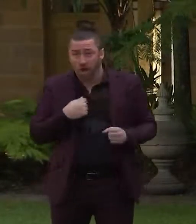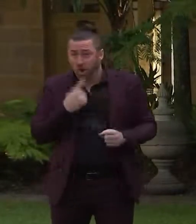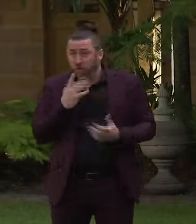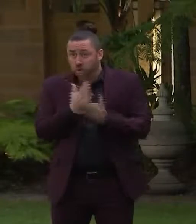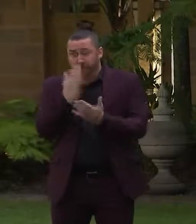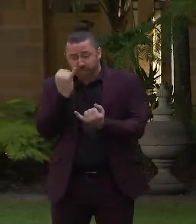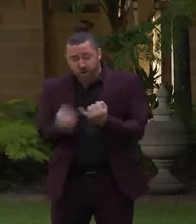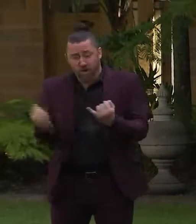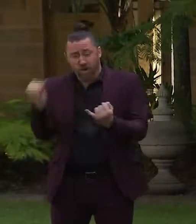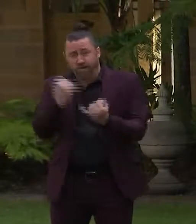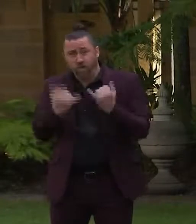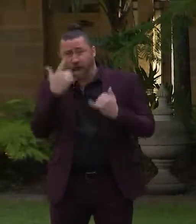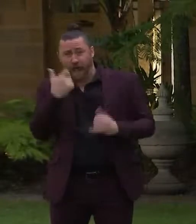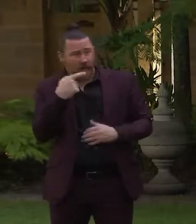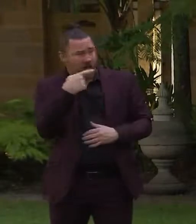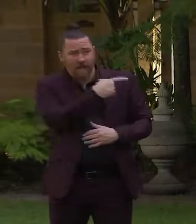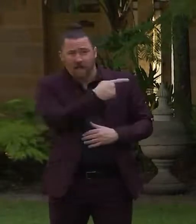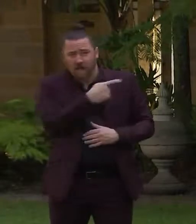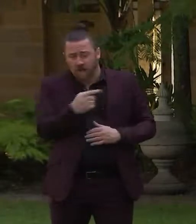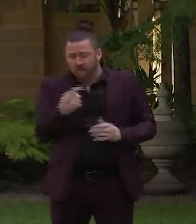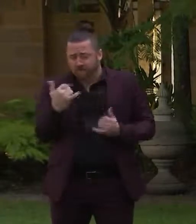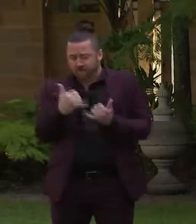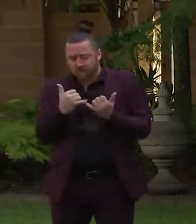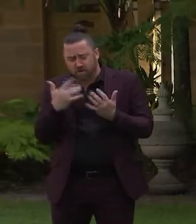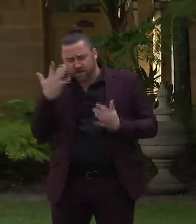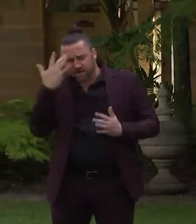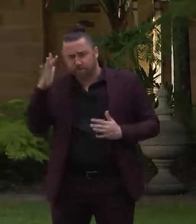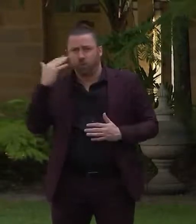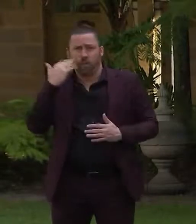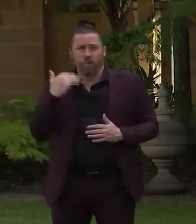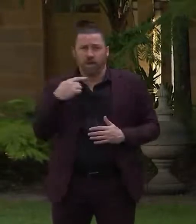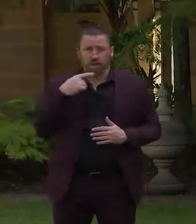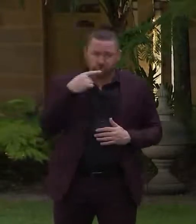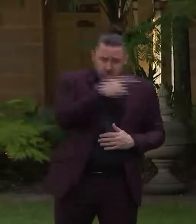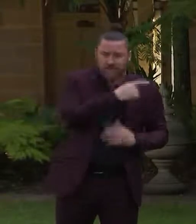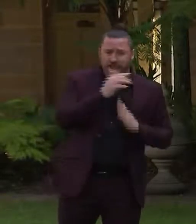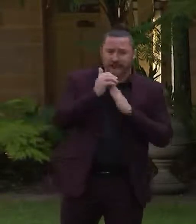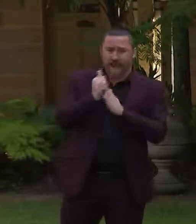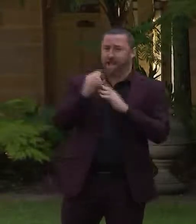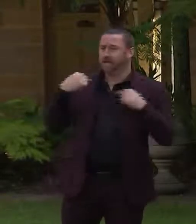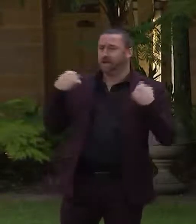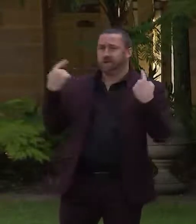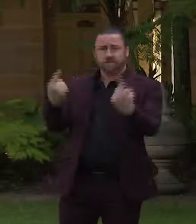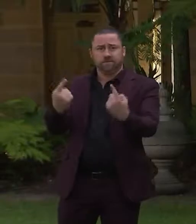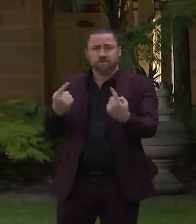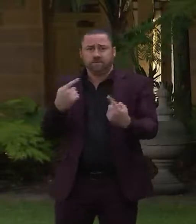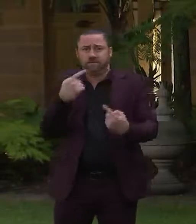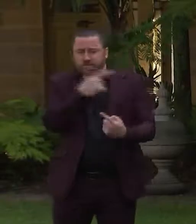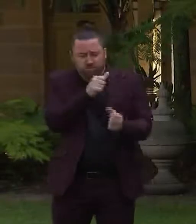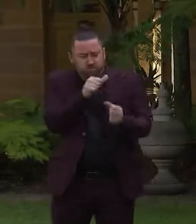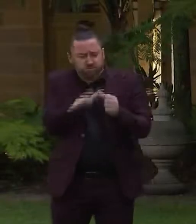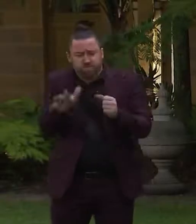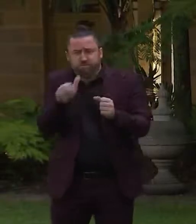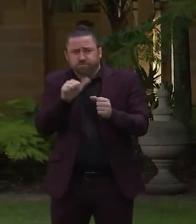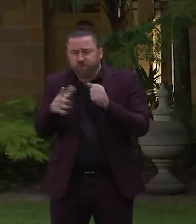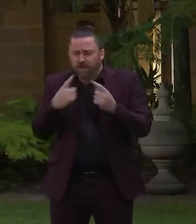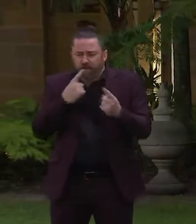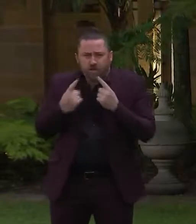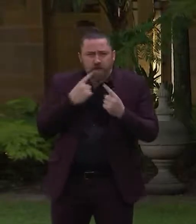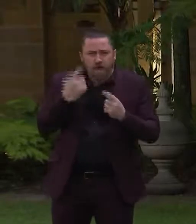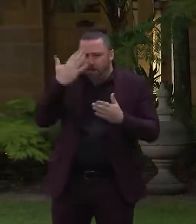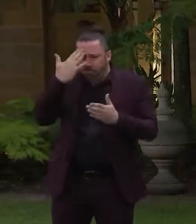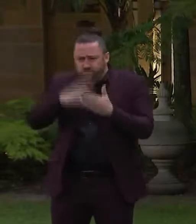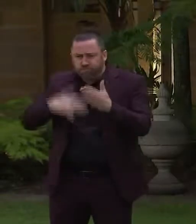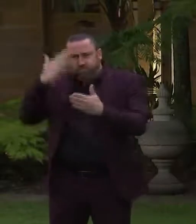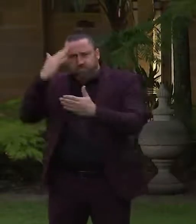to have a woman of her calibre that is leading the state and giving such up-to-date information.